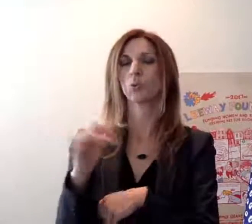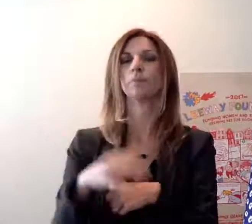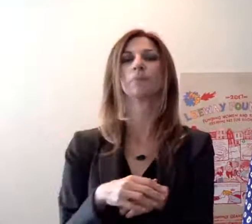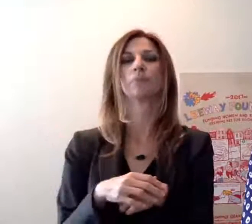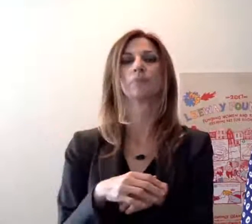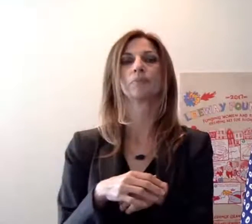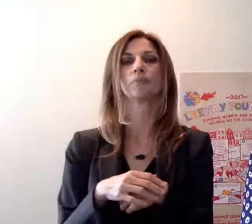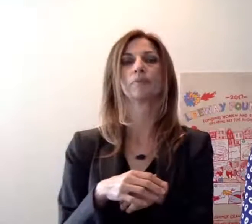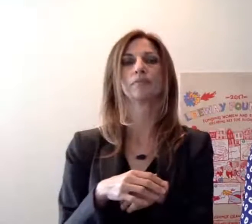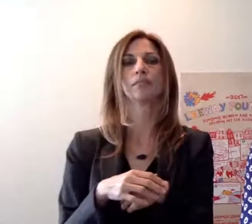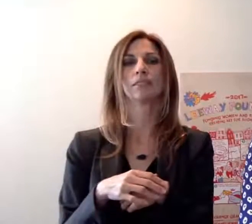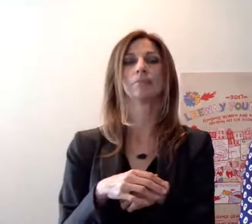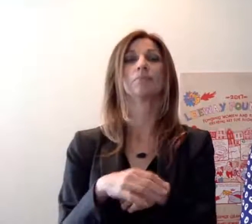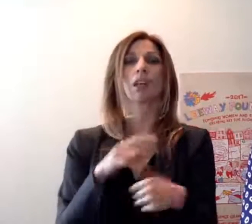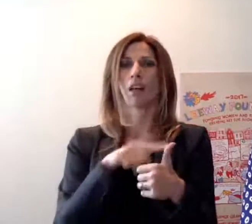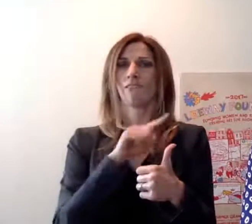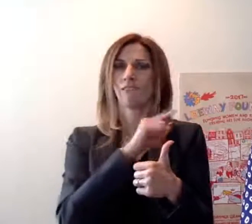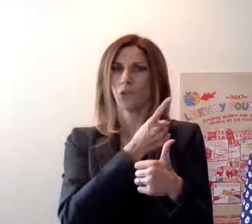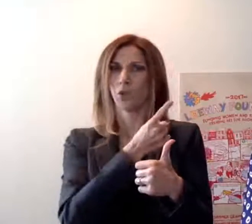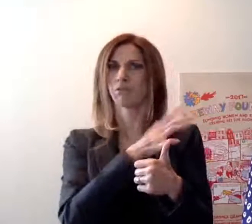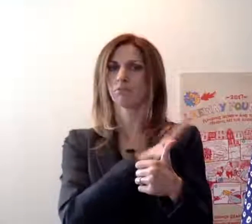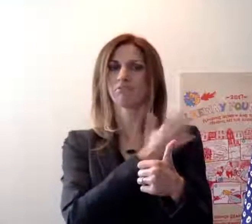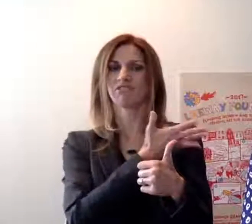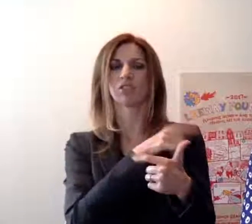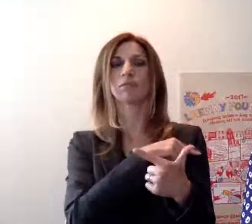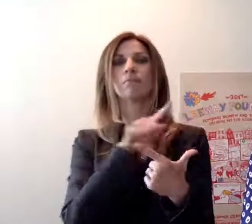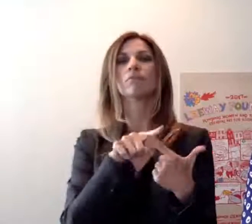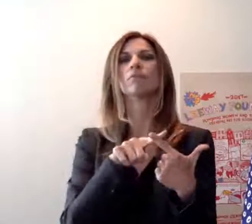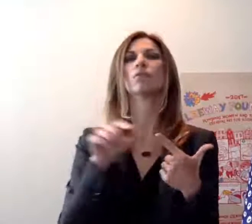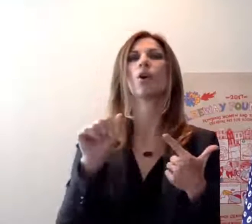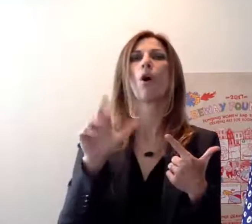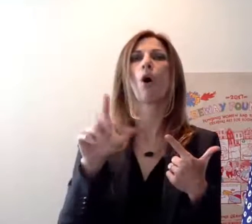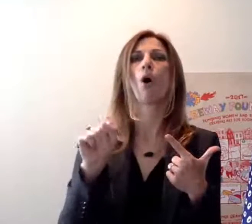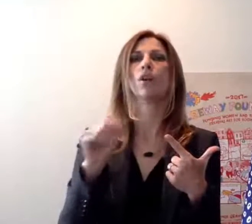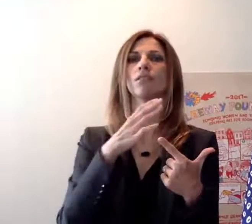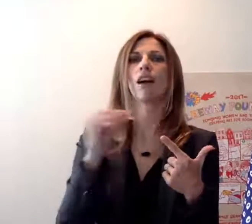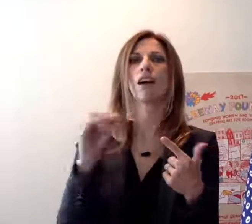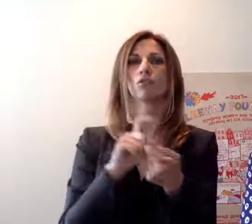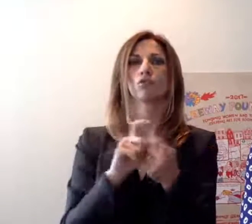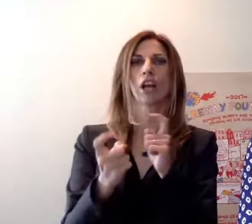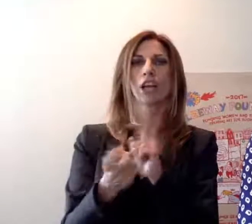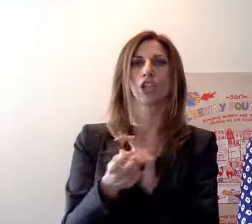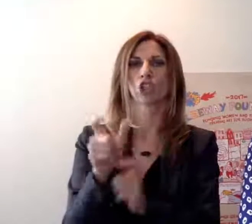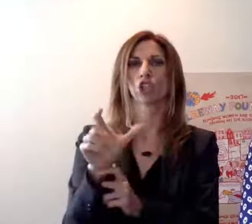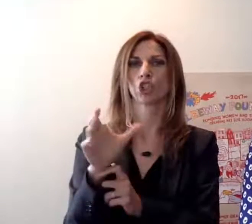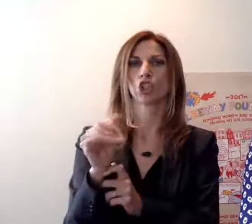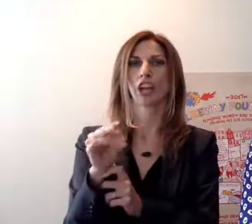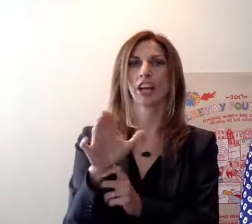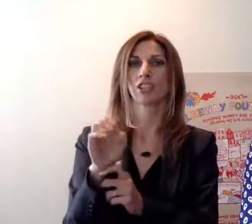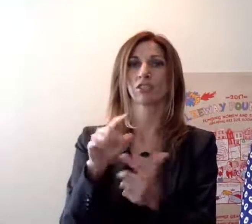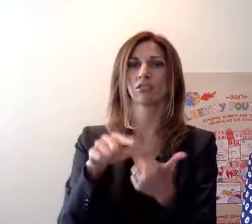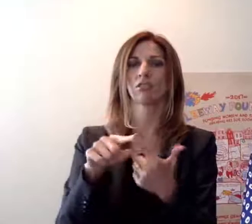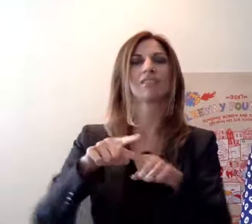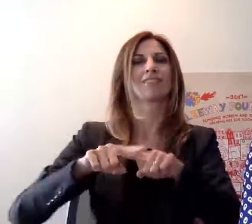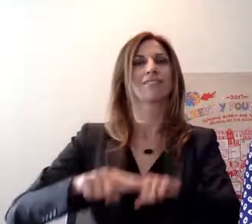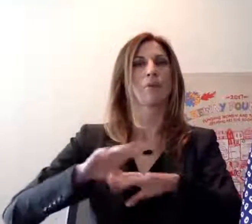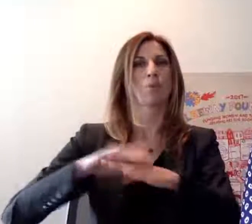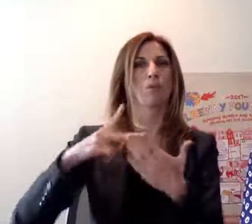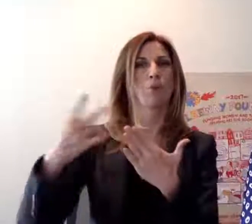The second funding opportunity we have is called the Art and Change Grant. This is a project-based grant